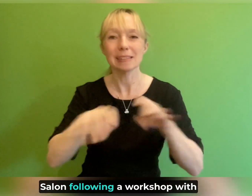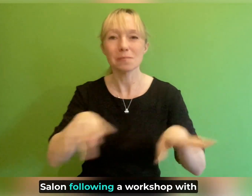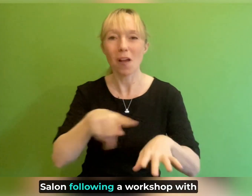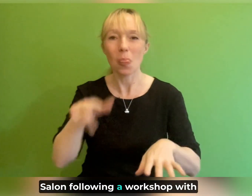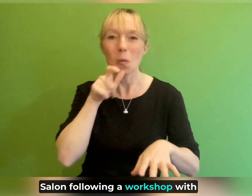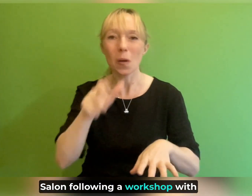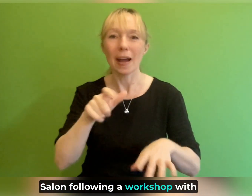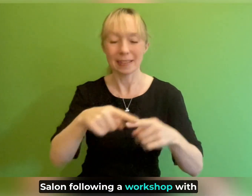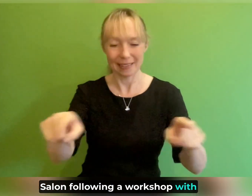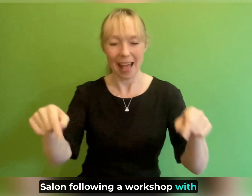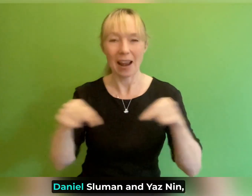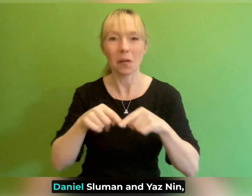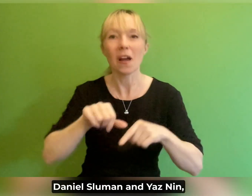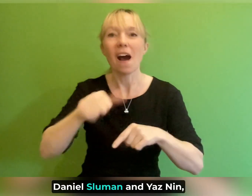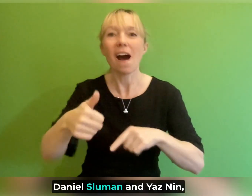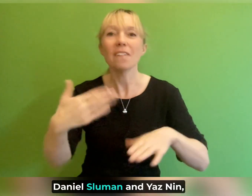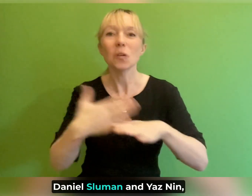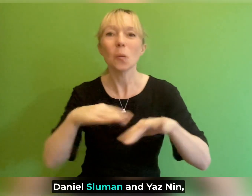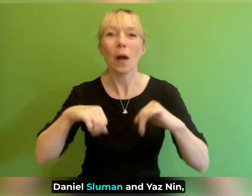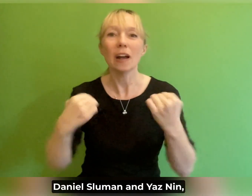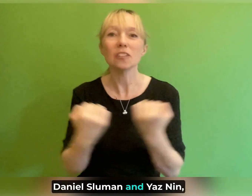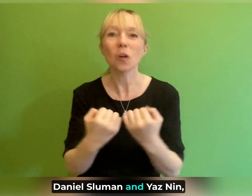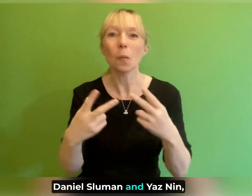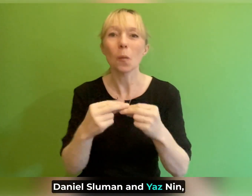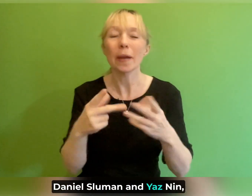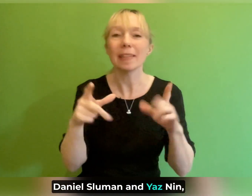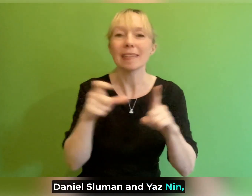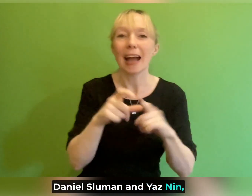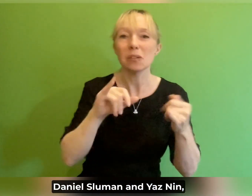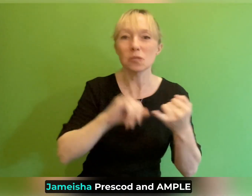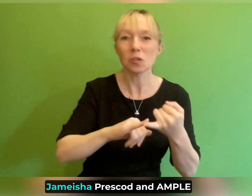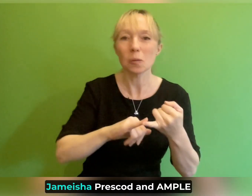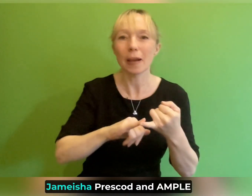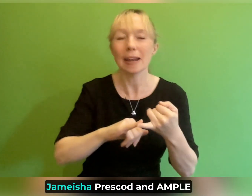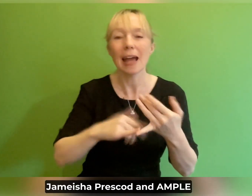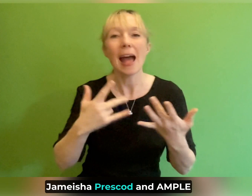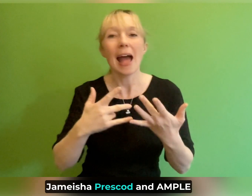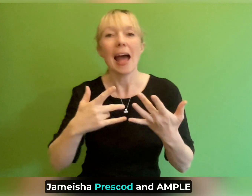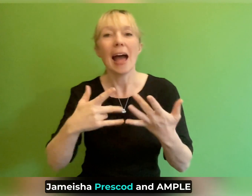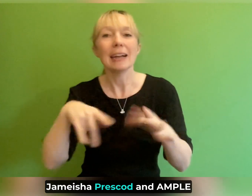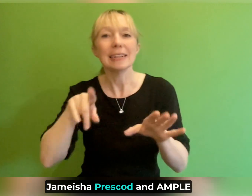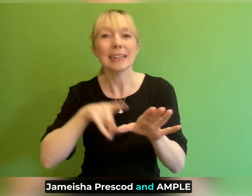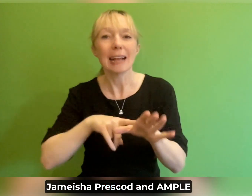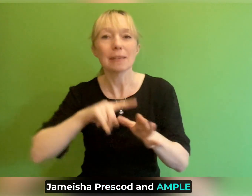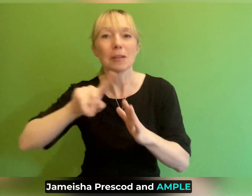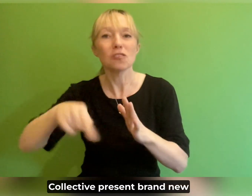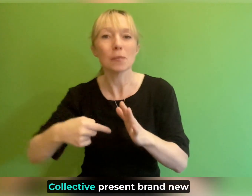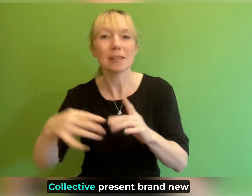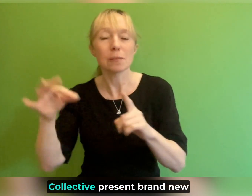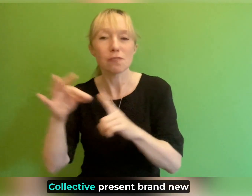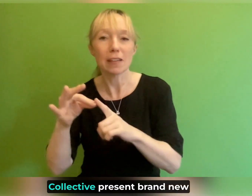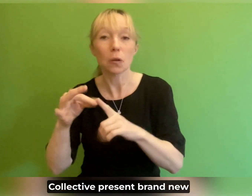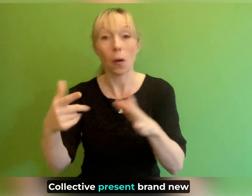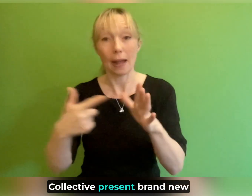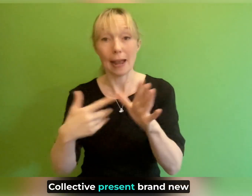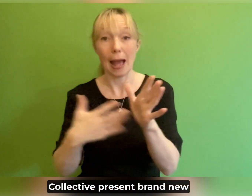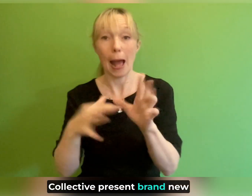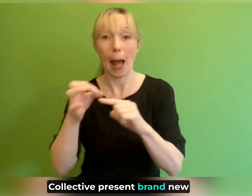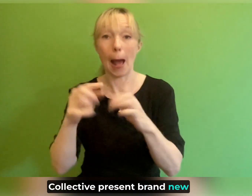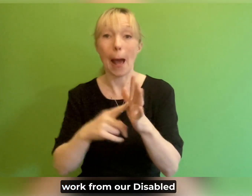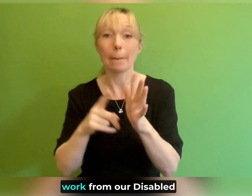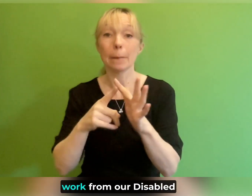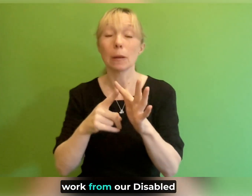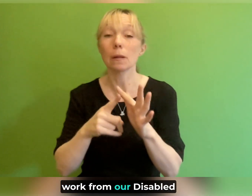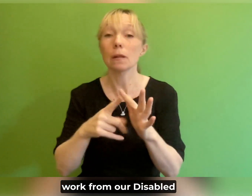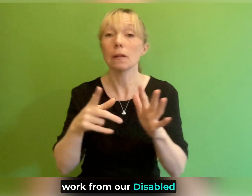Following a workshop with Daniel Sluman and Yasnin Jamisha Prescod and Ample Collective present